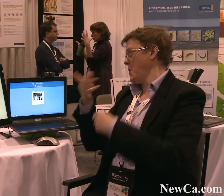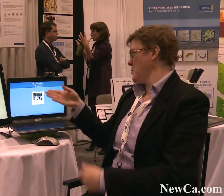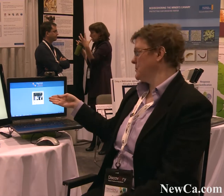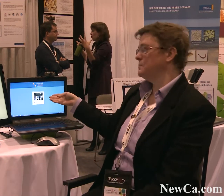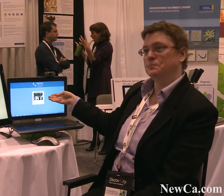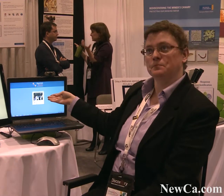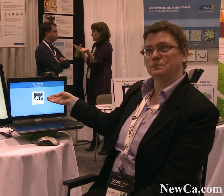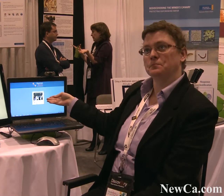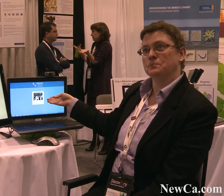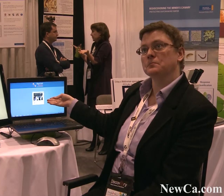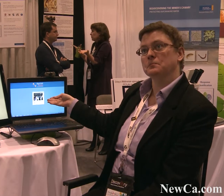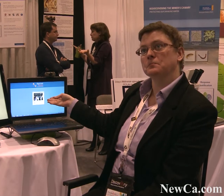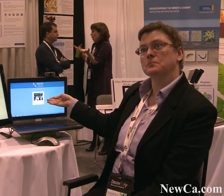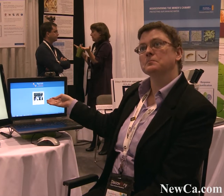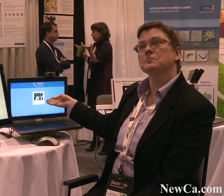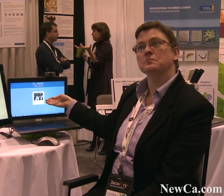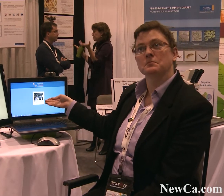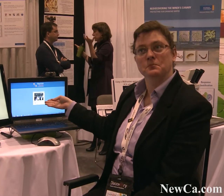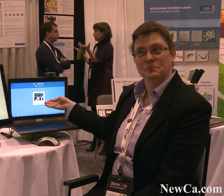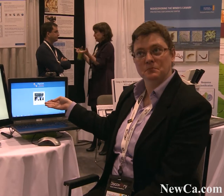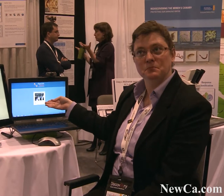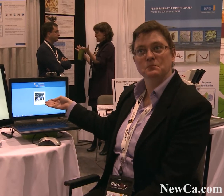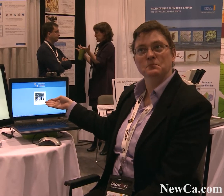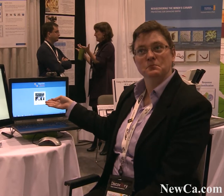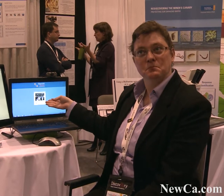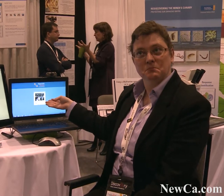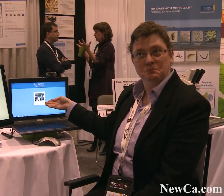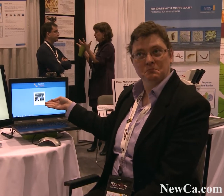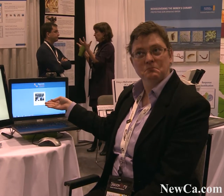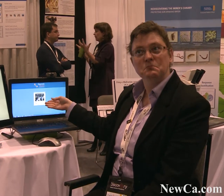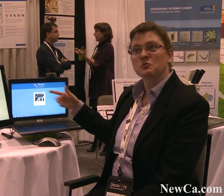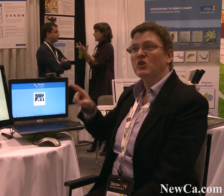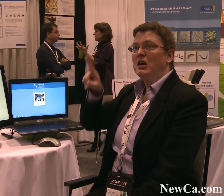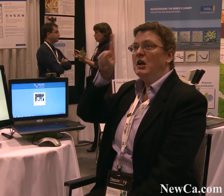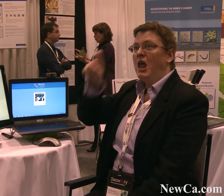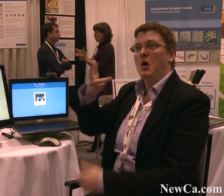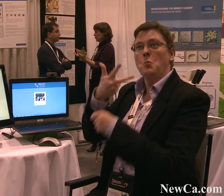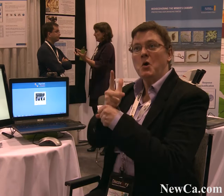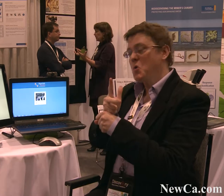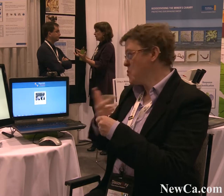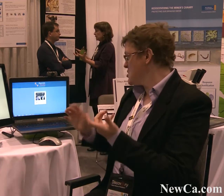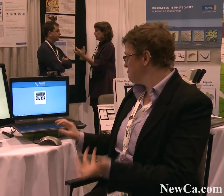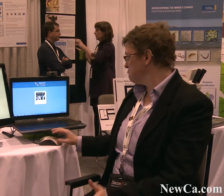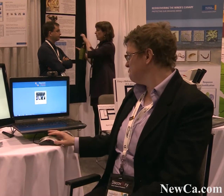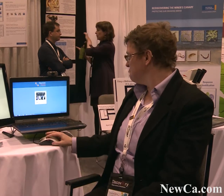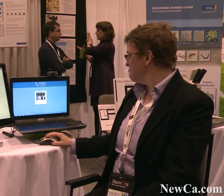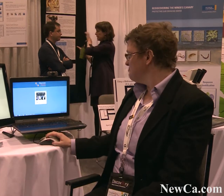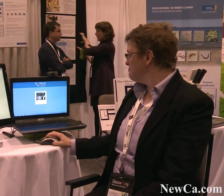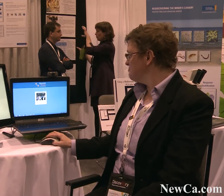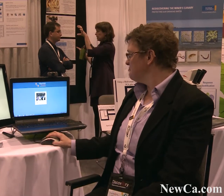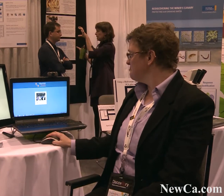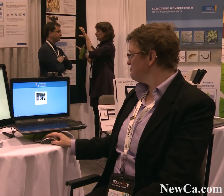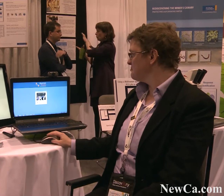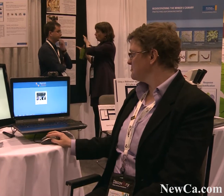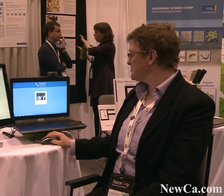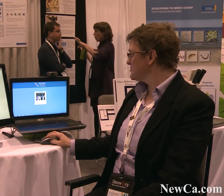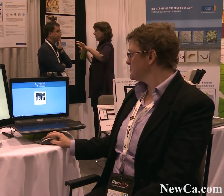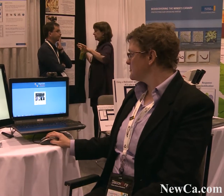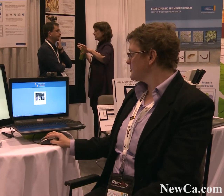And what you can do is open up the software application and create a video text. You just hit record from any